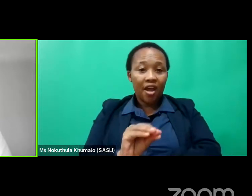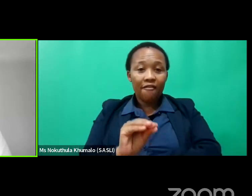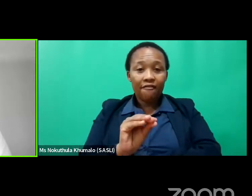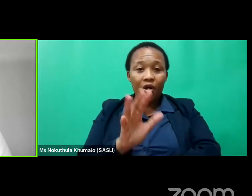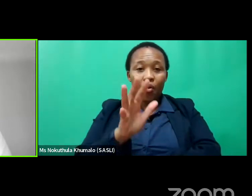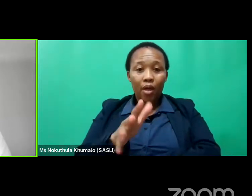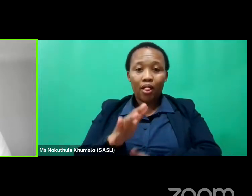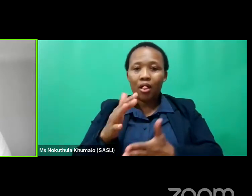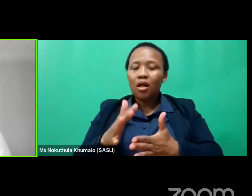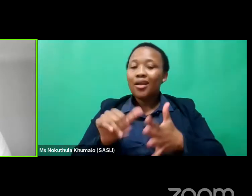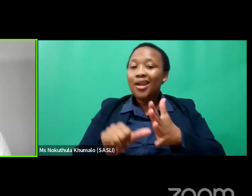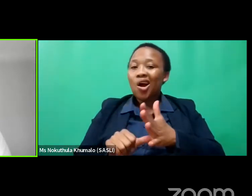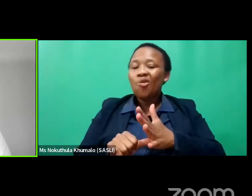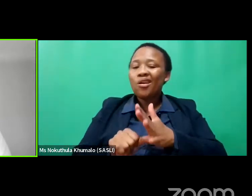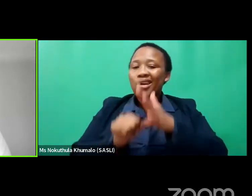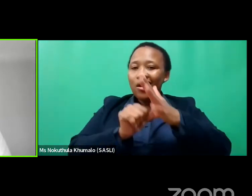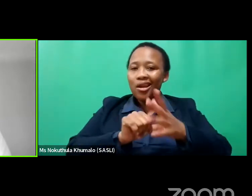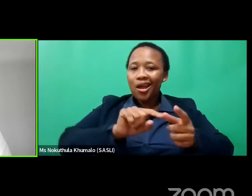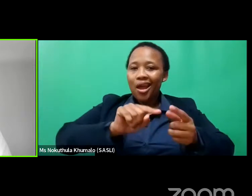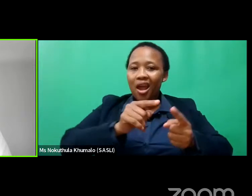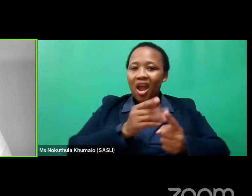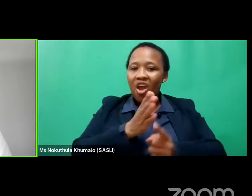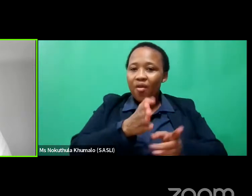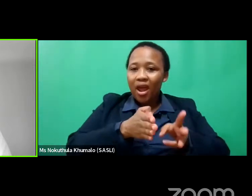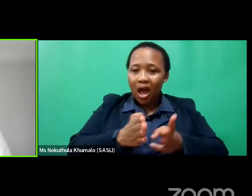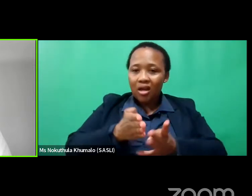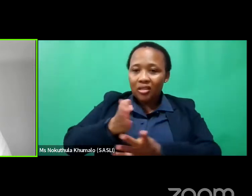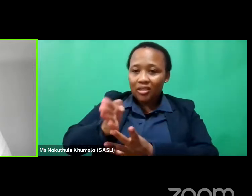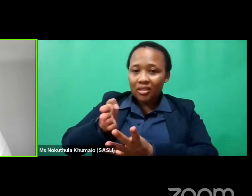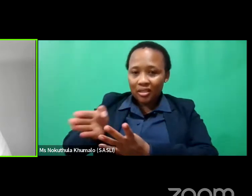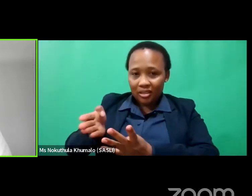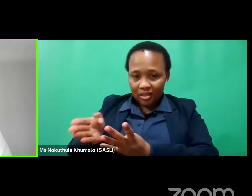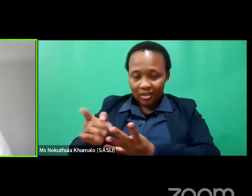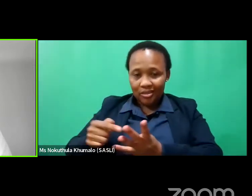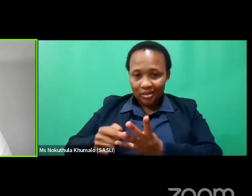influence towards advancement towards an